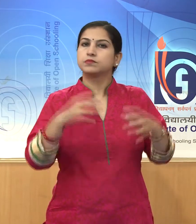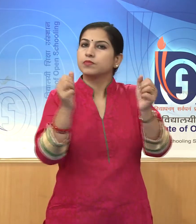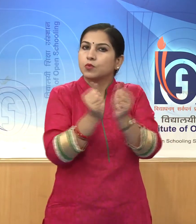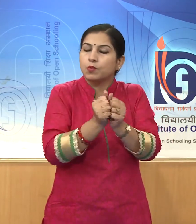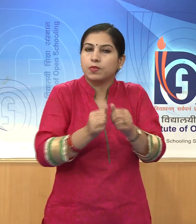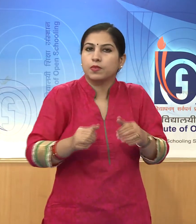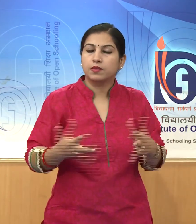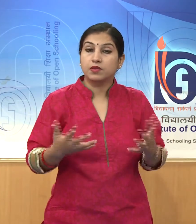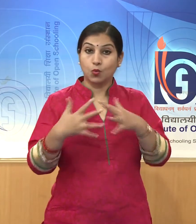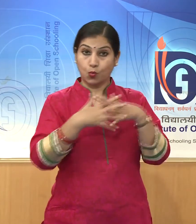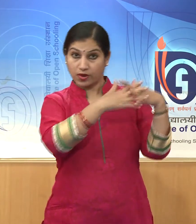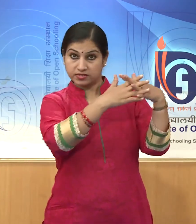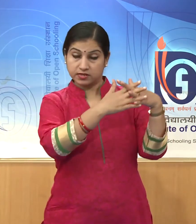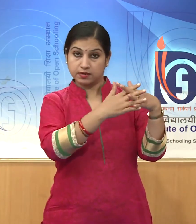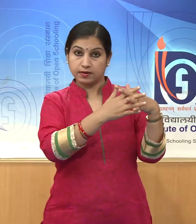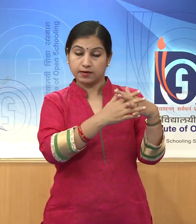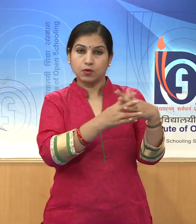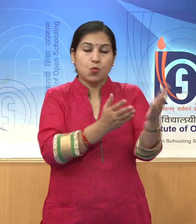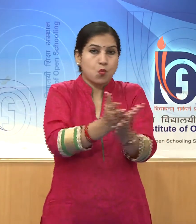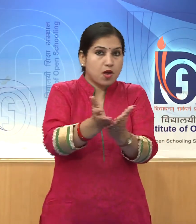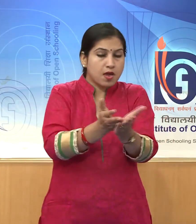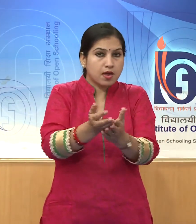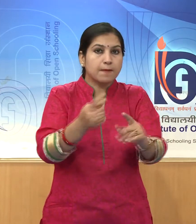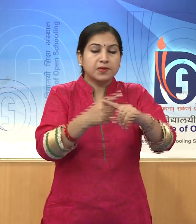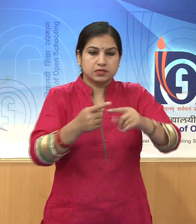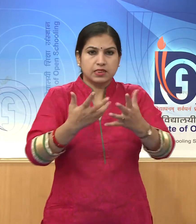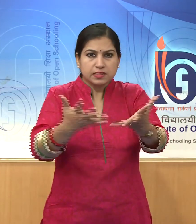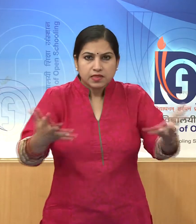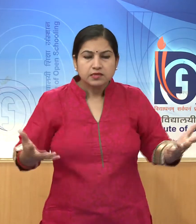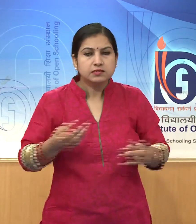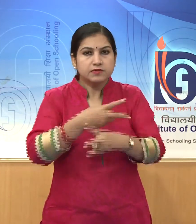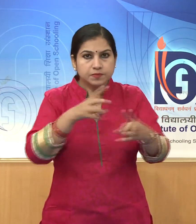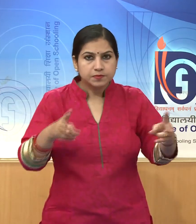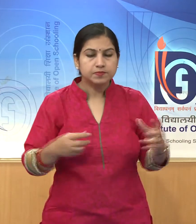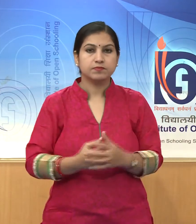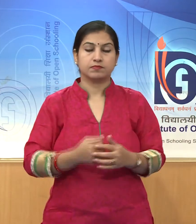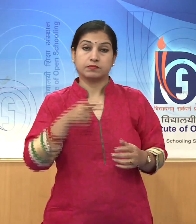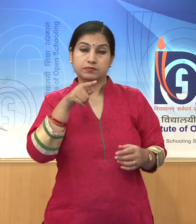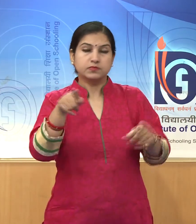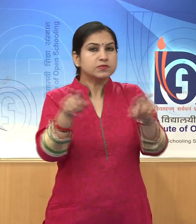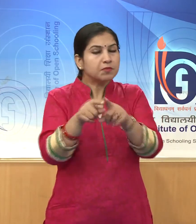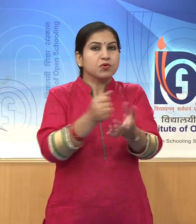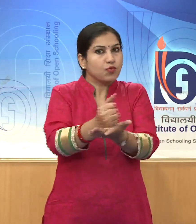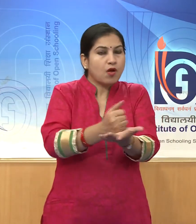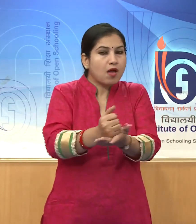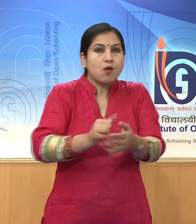Along with the Western methods and materials, they also tried to